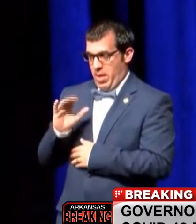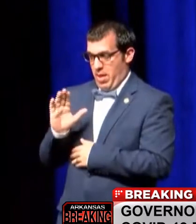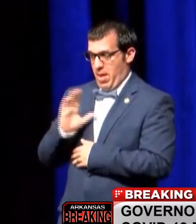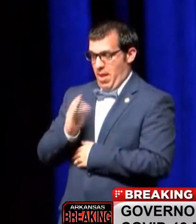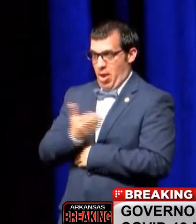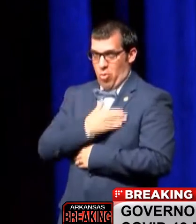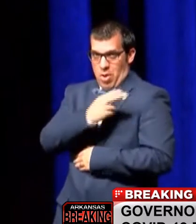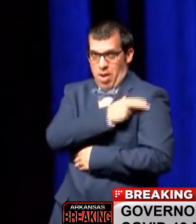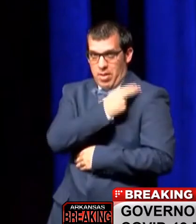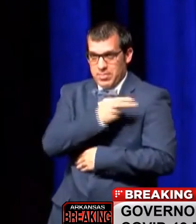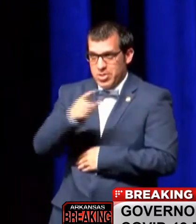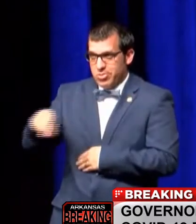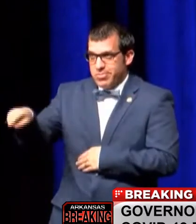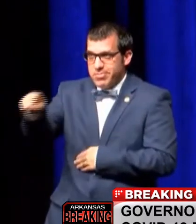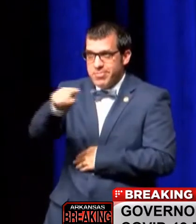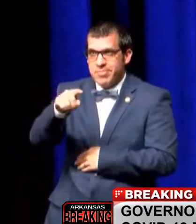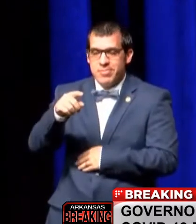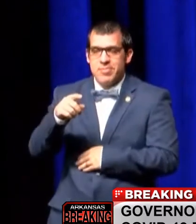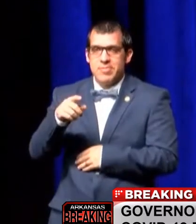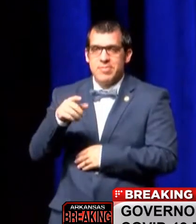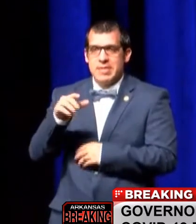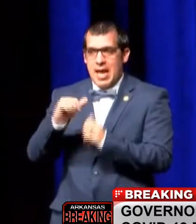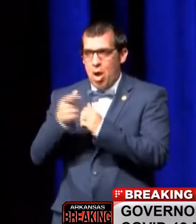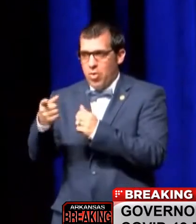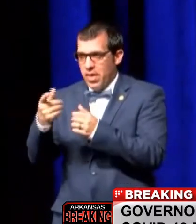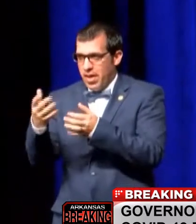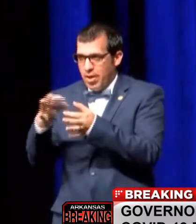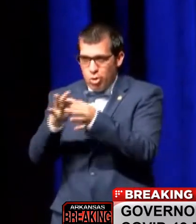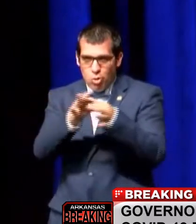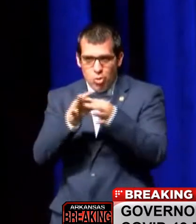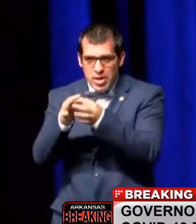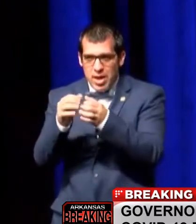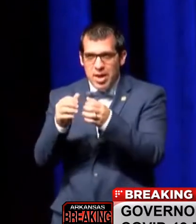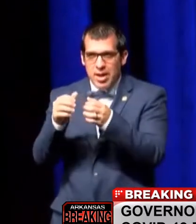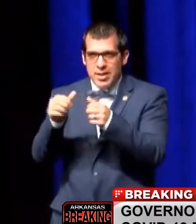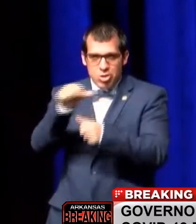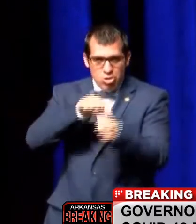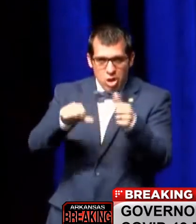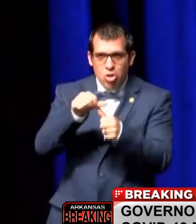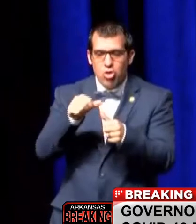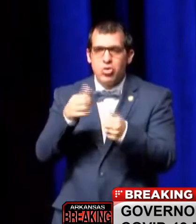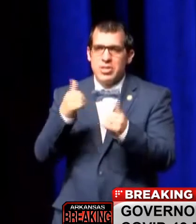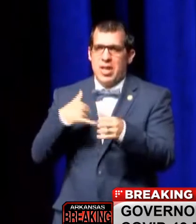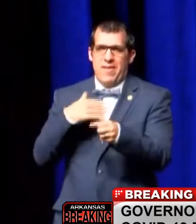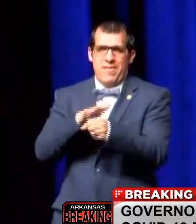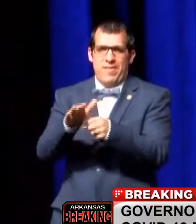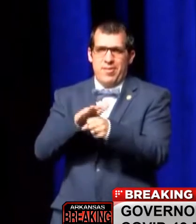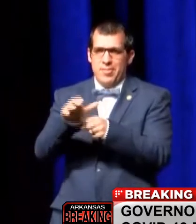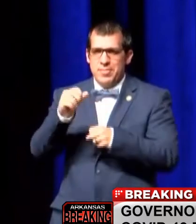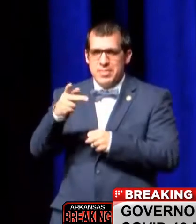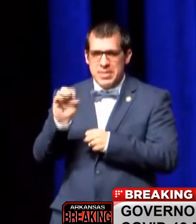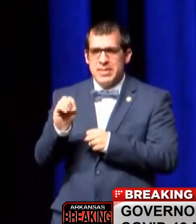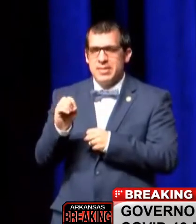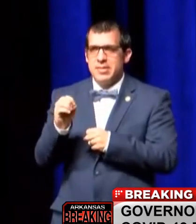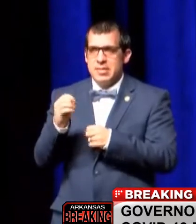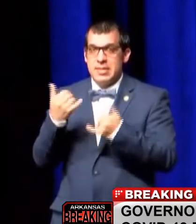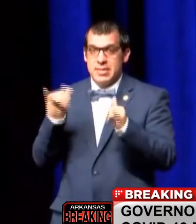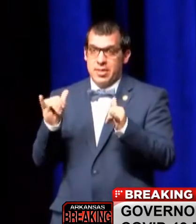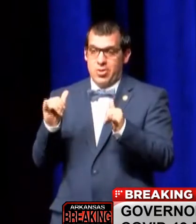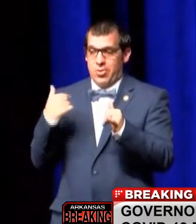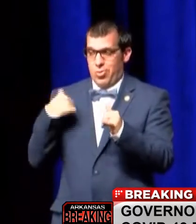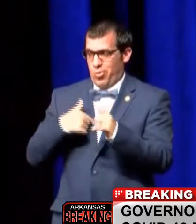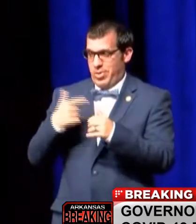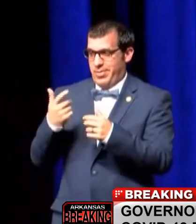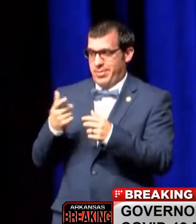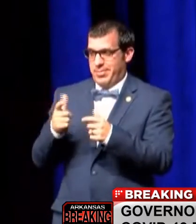their level of coordination, gives us ample space, even though it is still at the largest number that